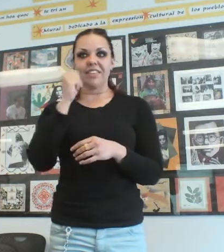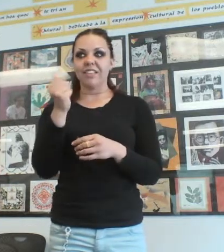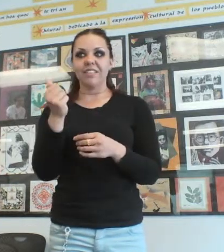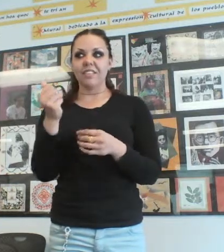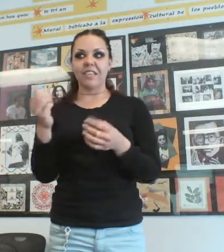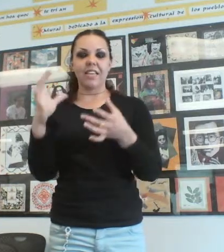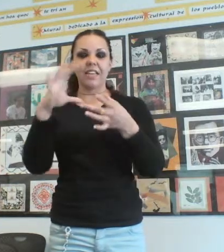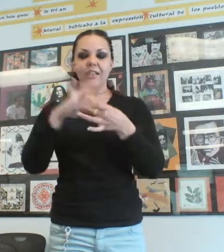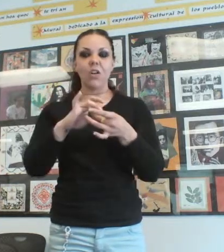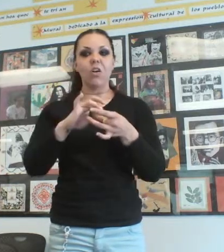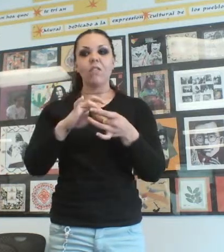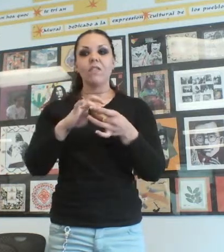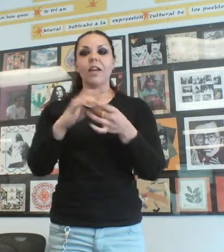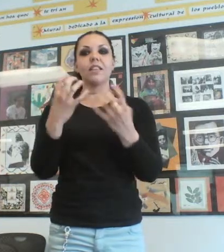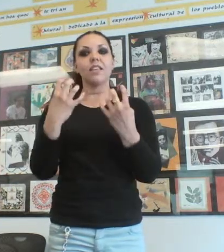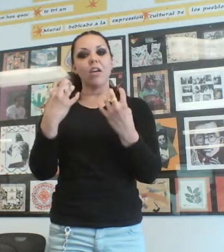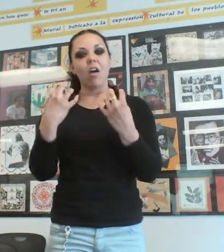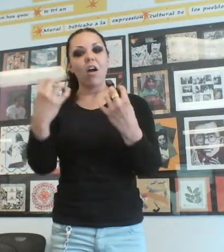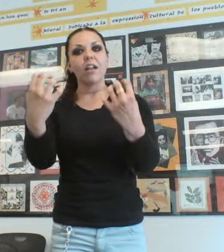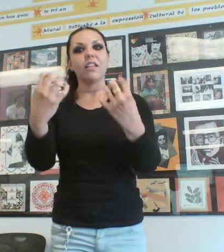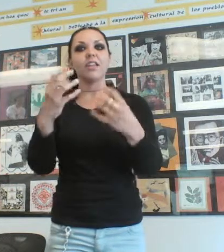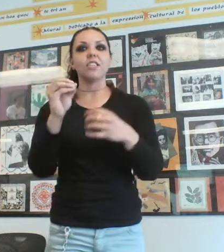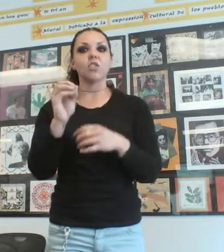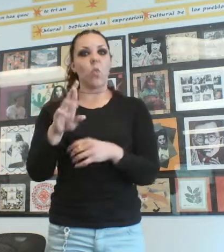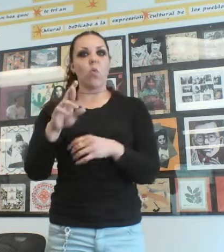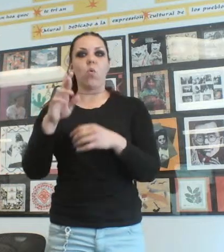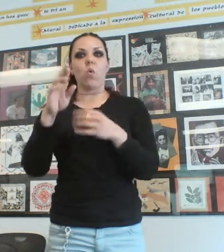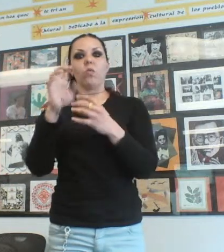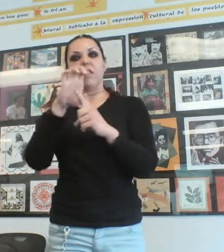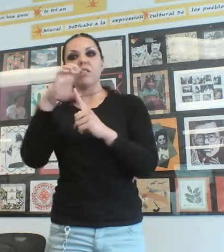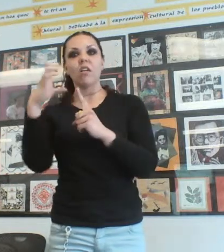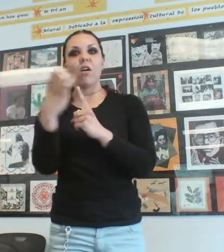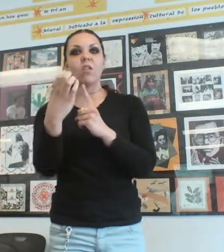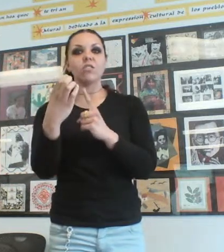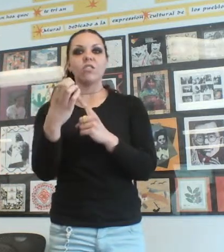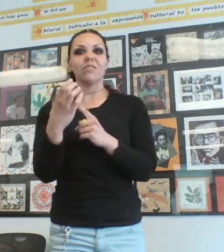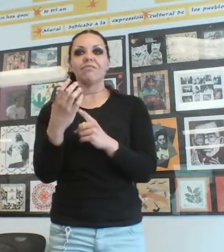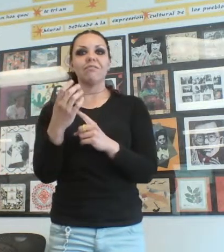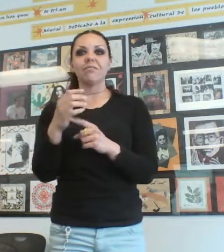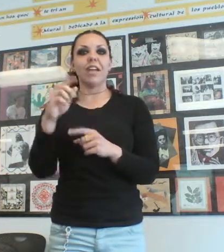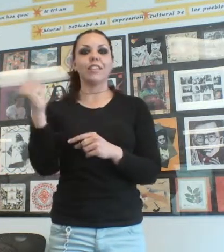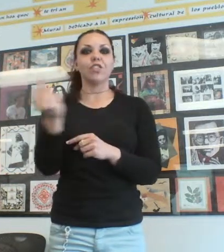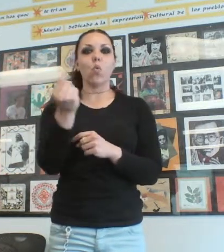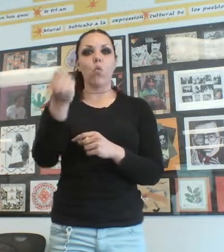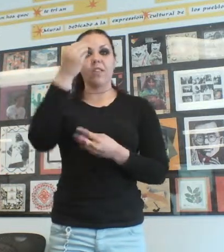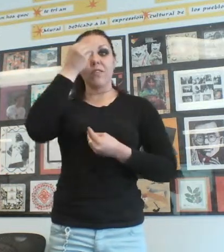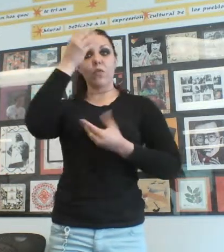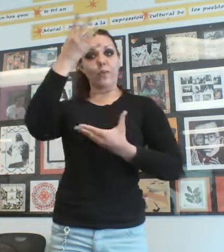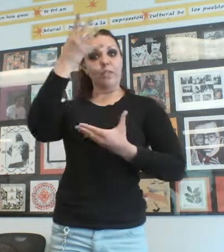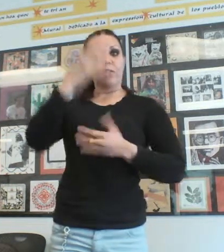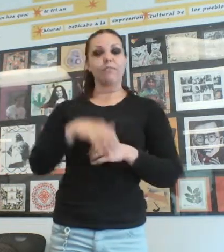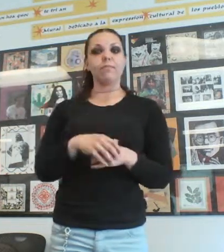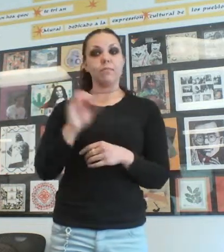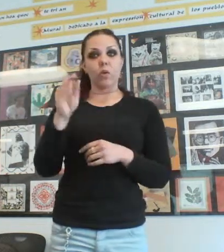their culture. It doesn't take into consideration any of that. It's just about information. Okay? There's